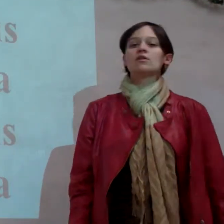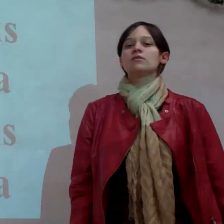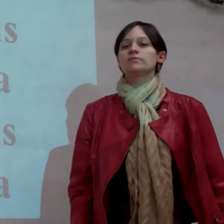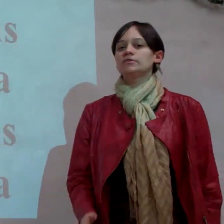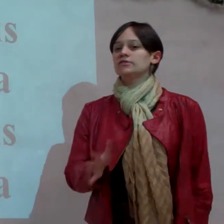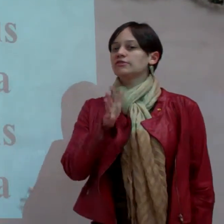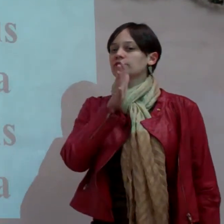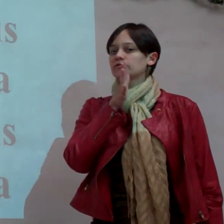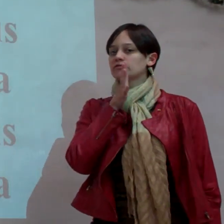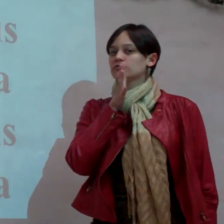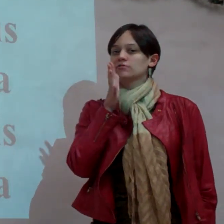Fundus.